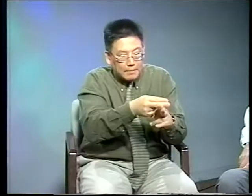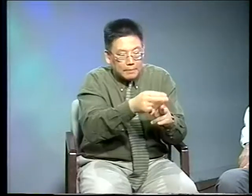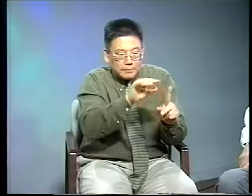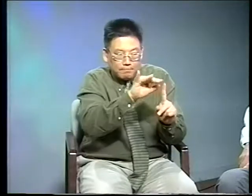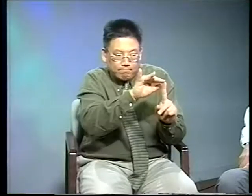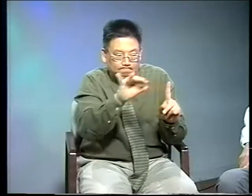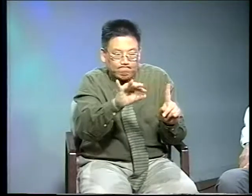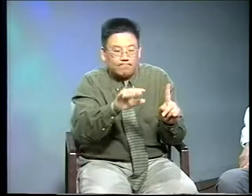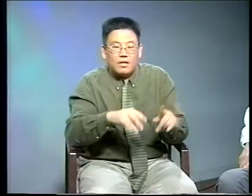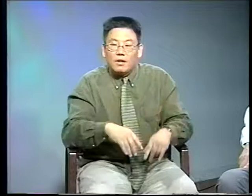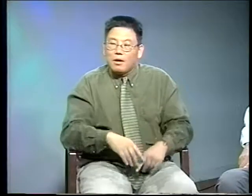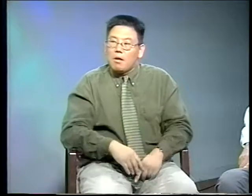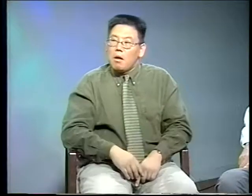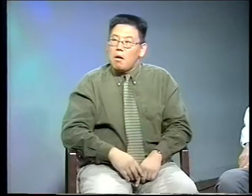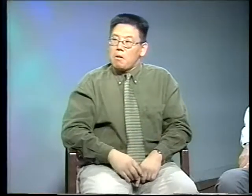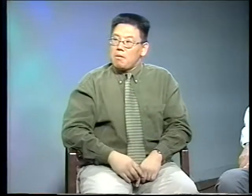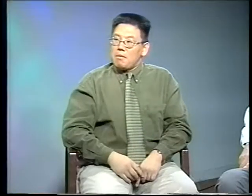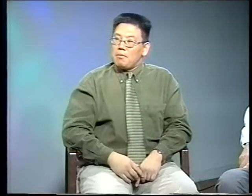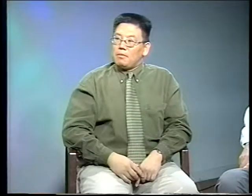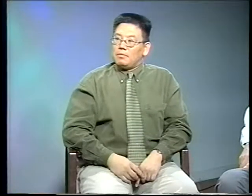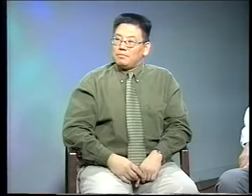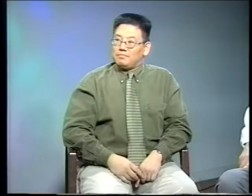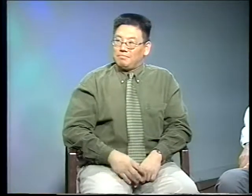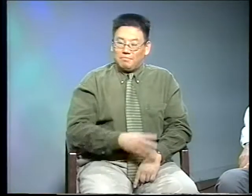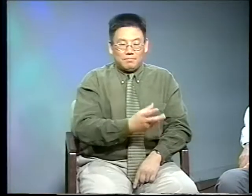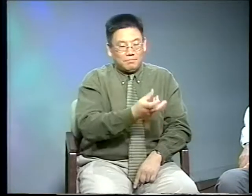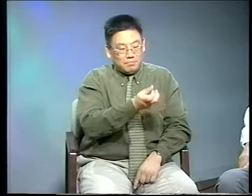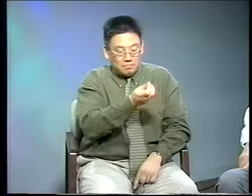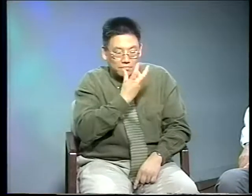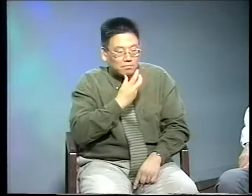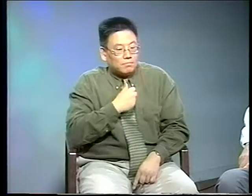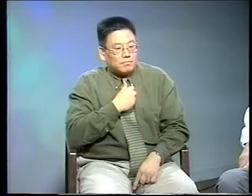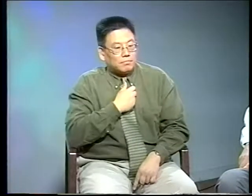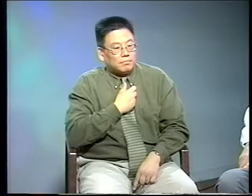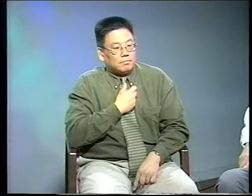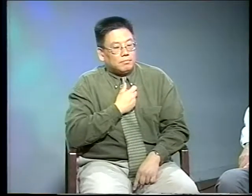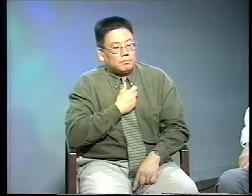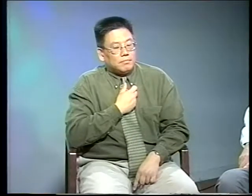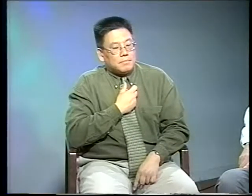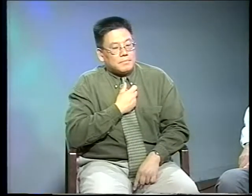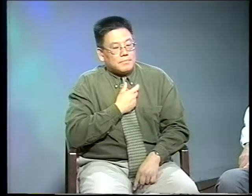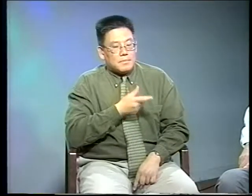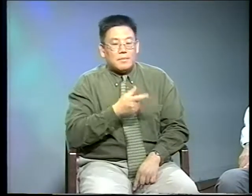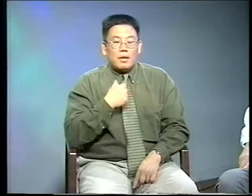said, could you please emphasize clearly the names when you fingerspell them?